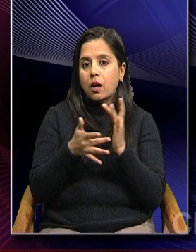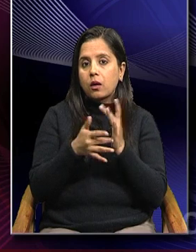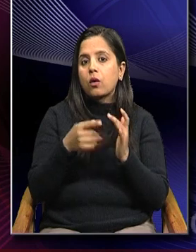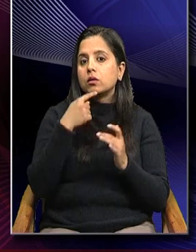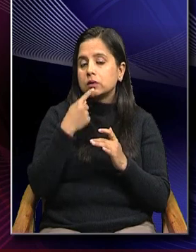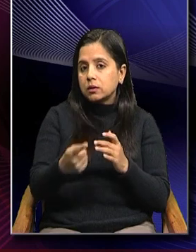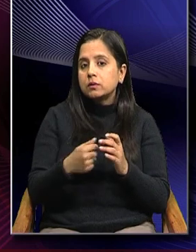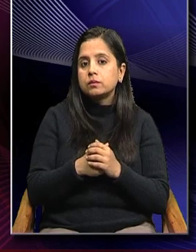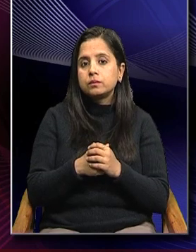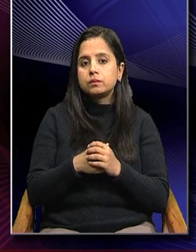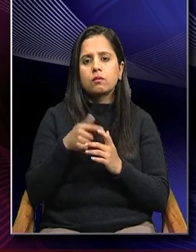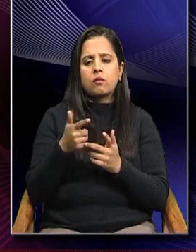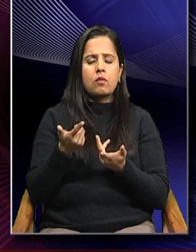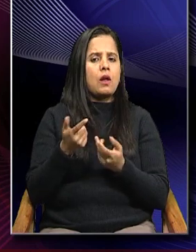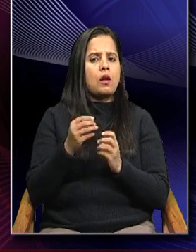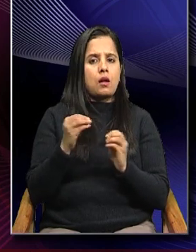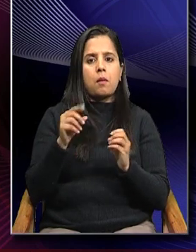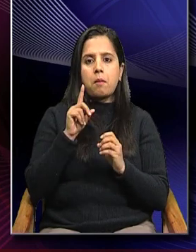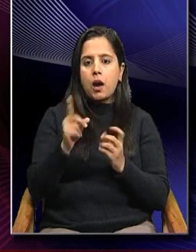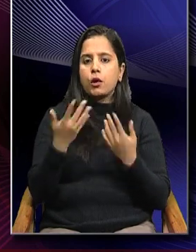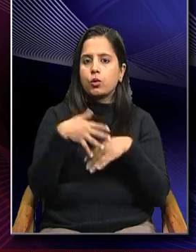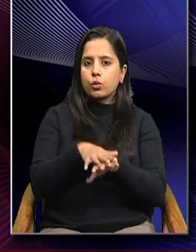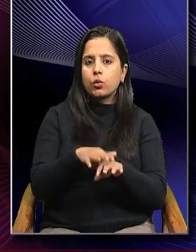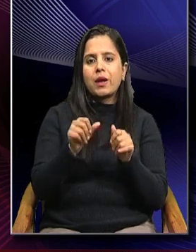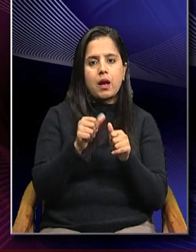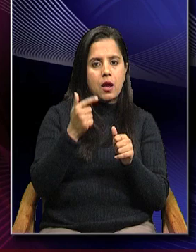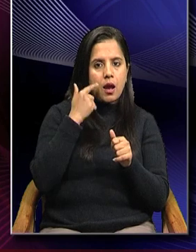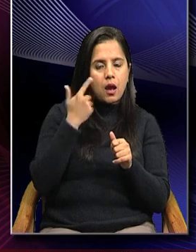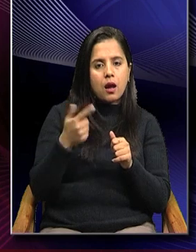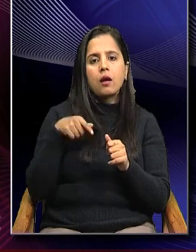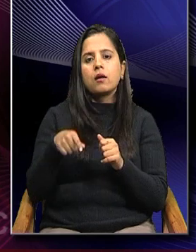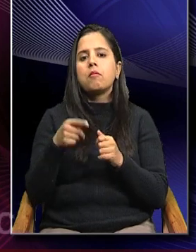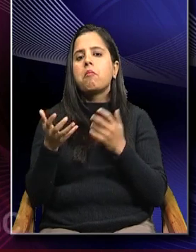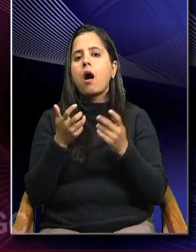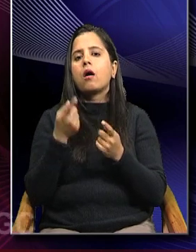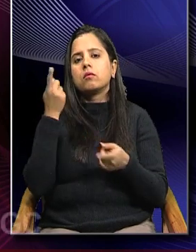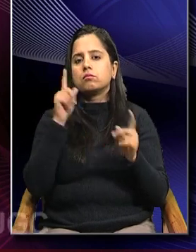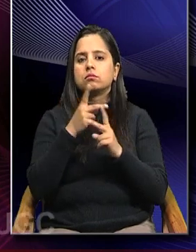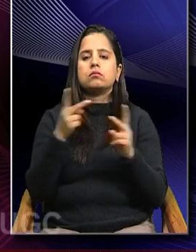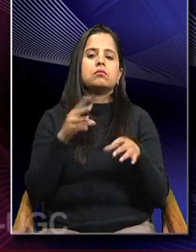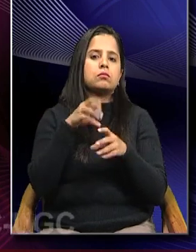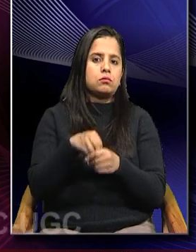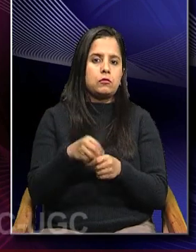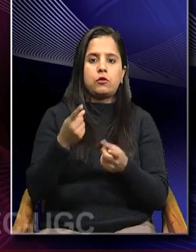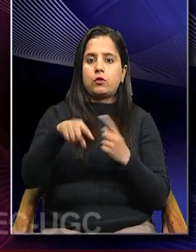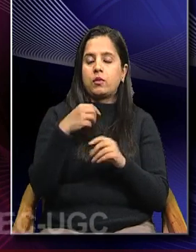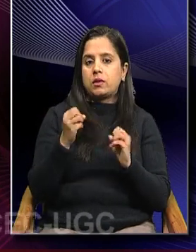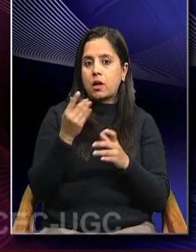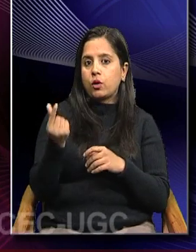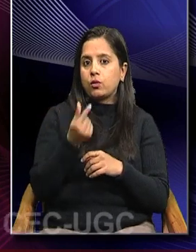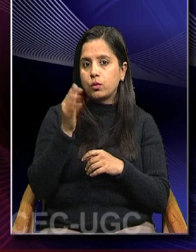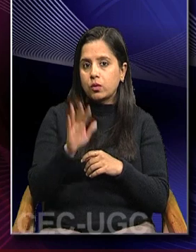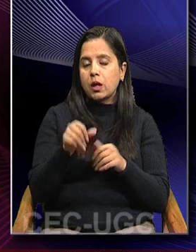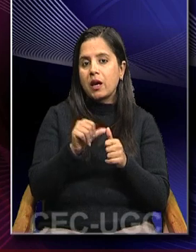is nothing but the inclusion of AI and ML into our marketing strategies as well. When we start using